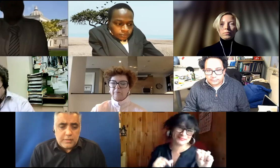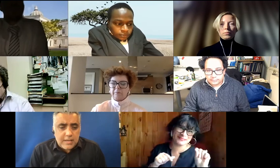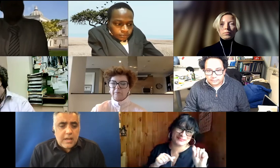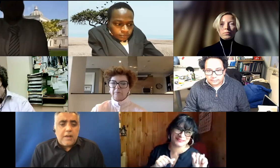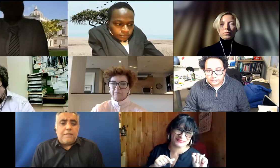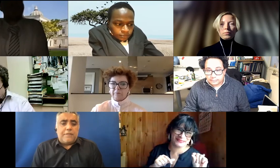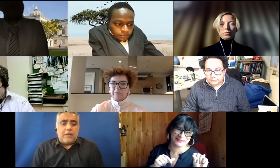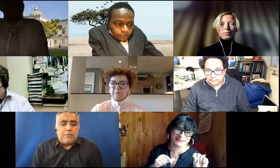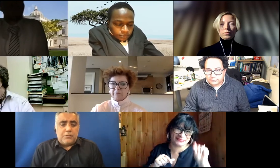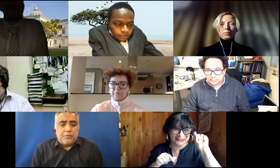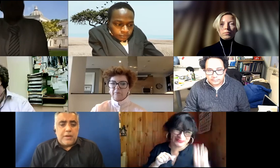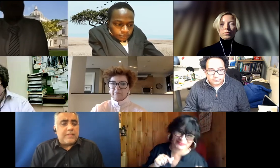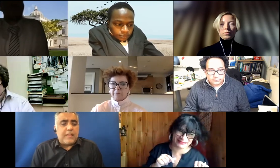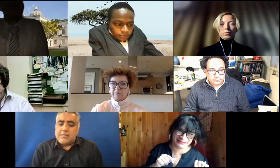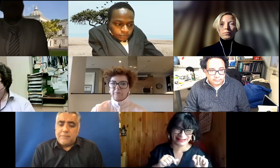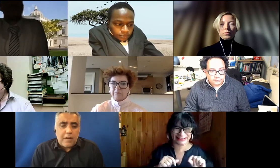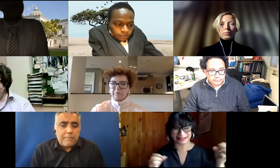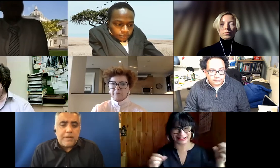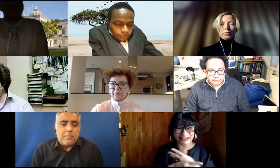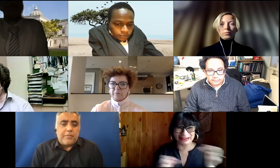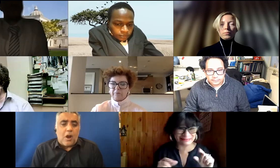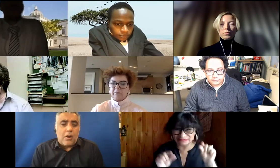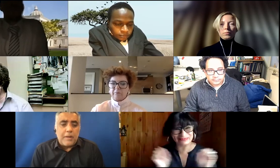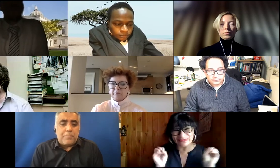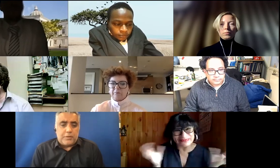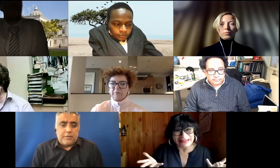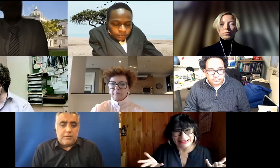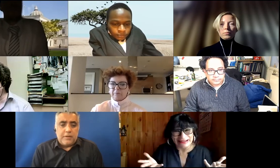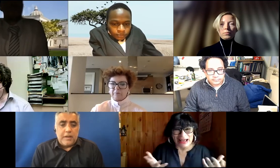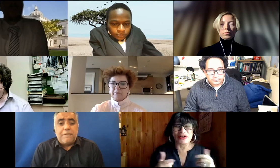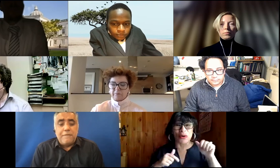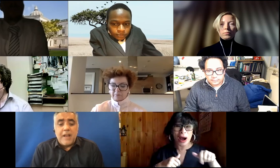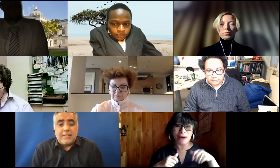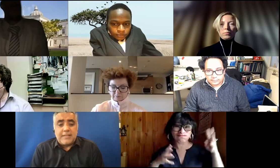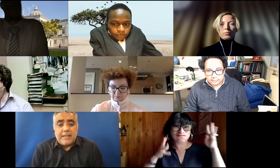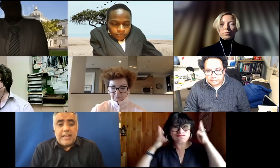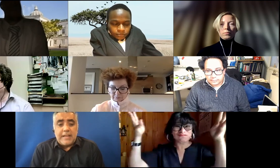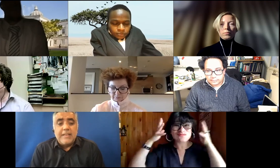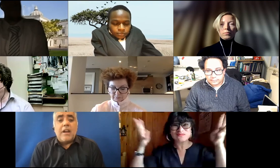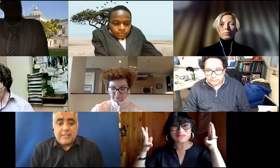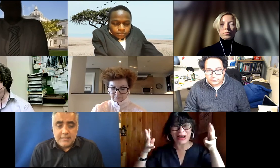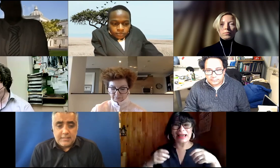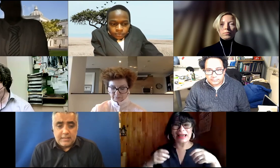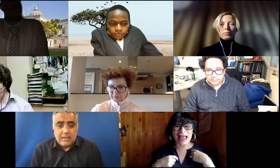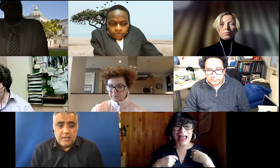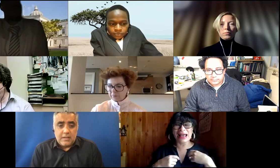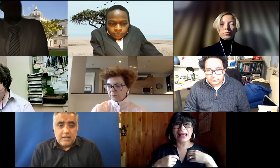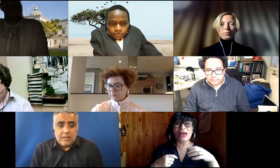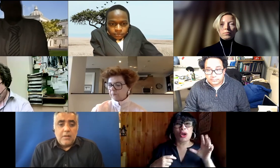talk to the deaf. They don't need to do anything. It's very minimal, our input, if not